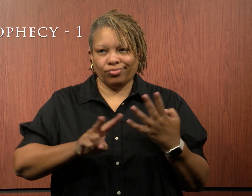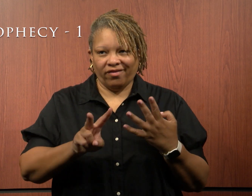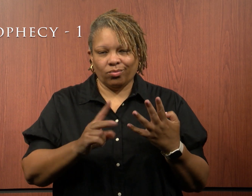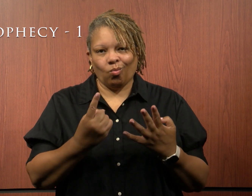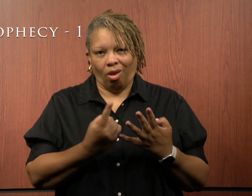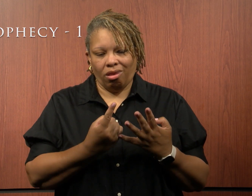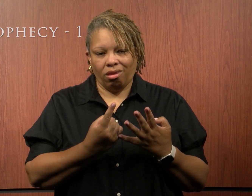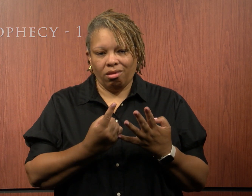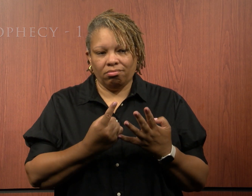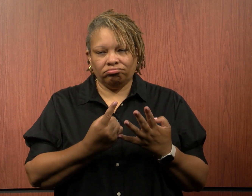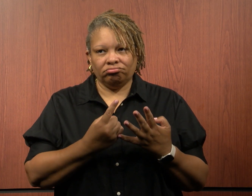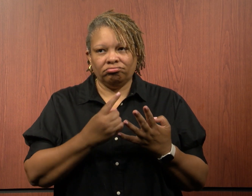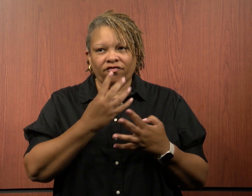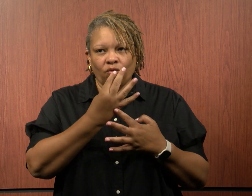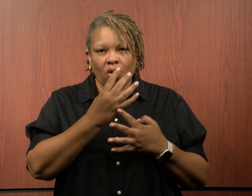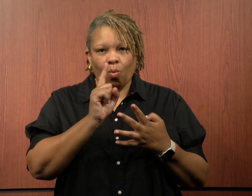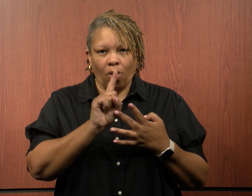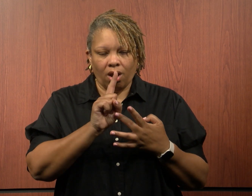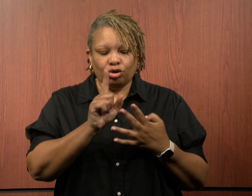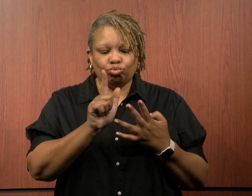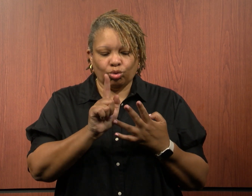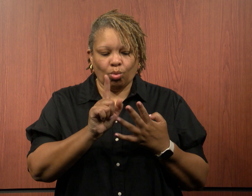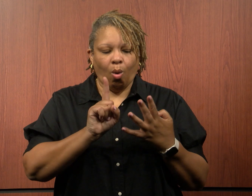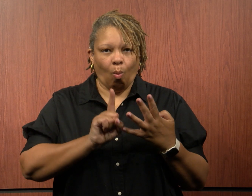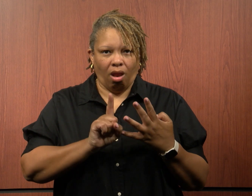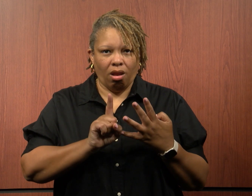book of prophecy, Revelation.